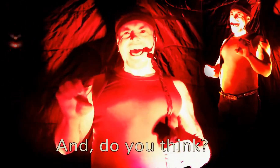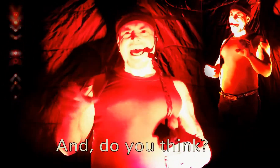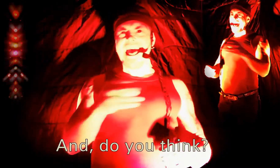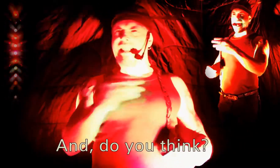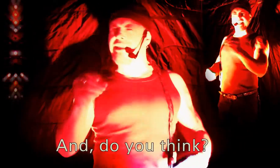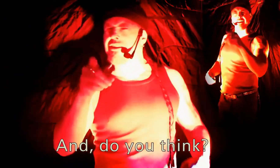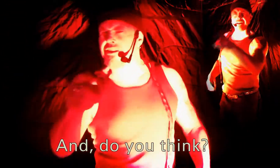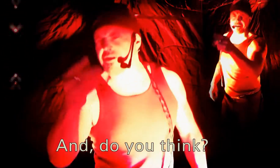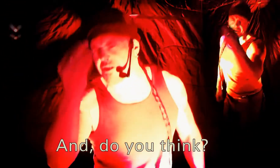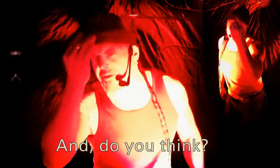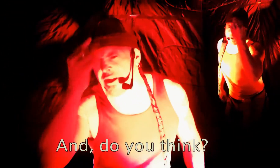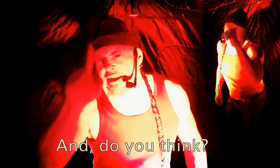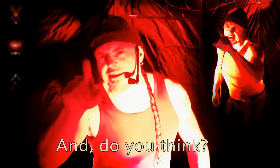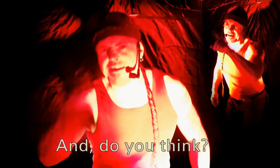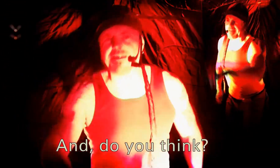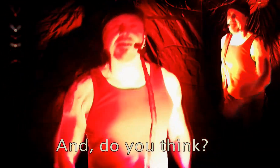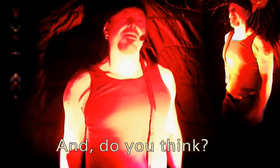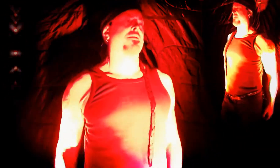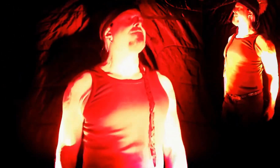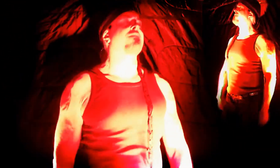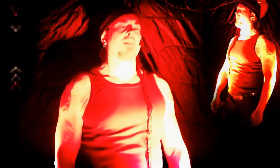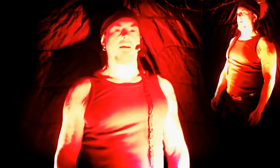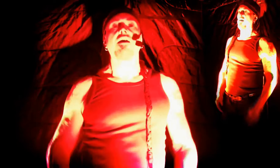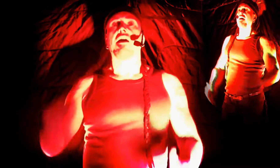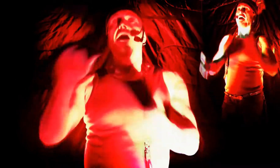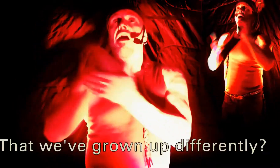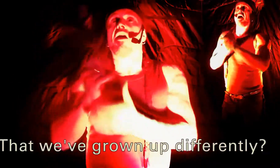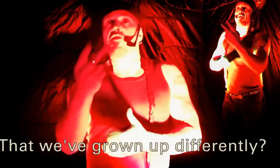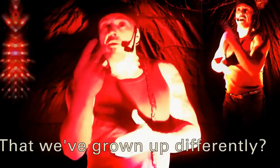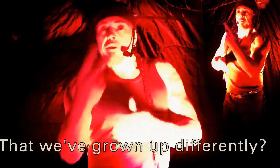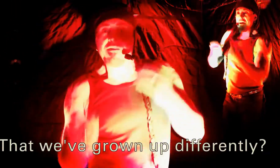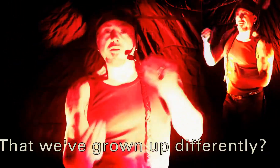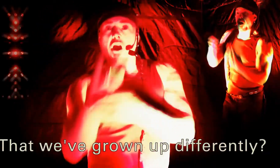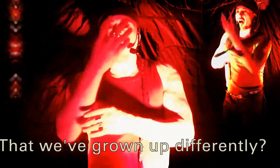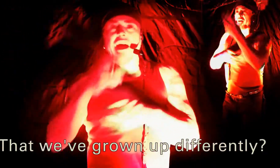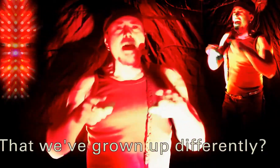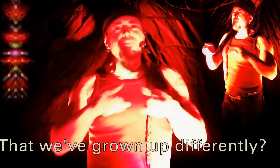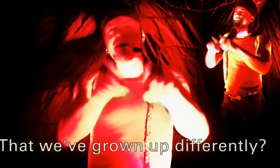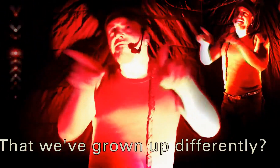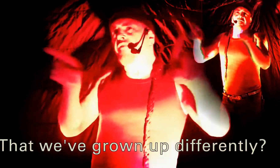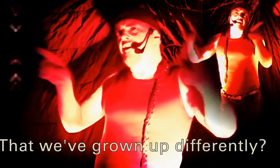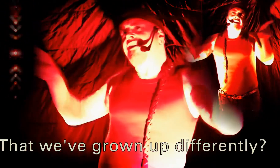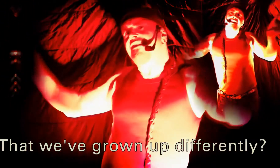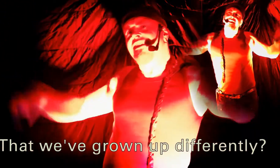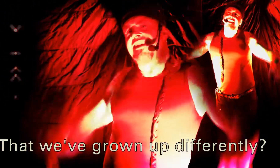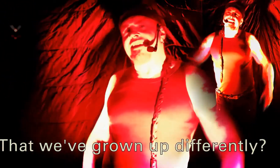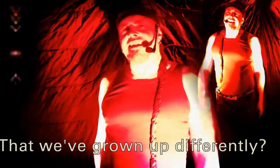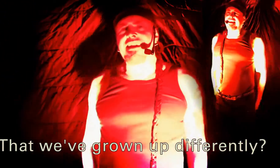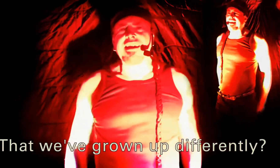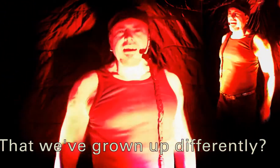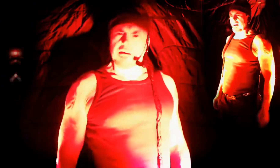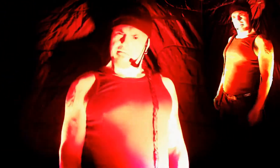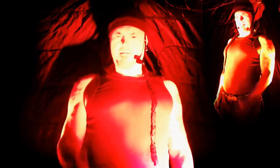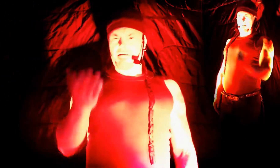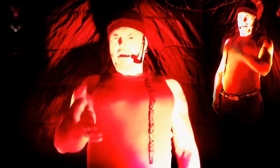your style? Do you think that we've grown up